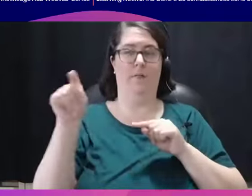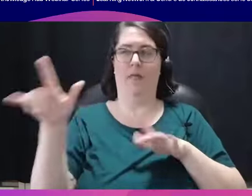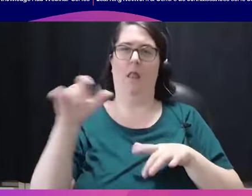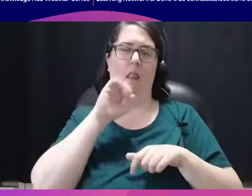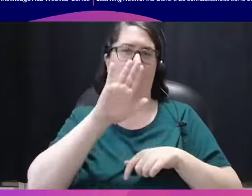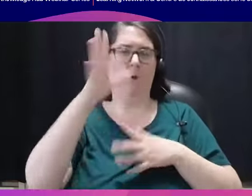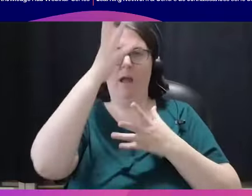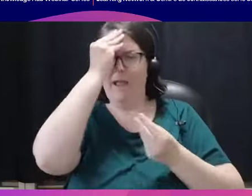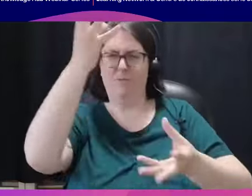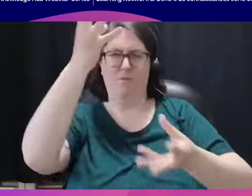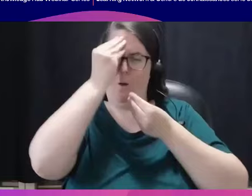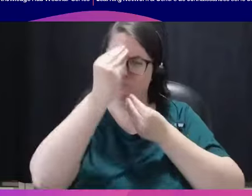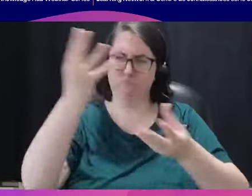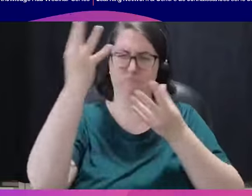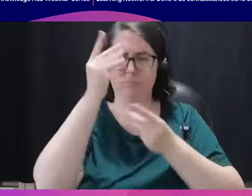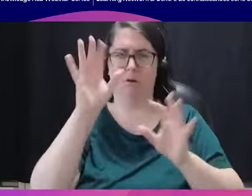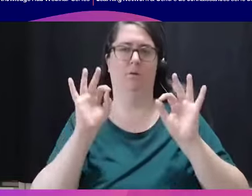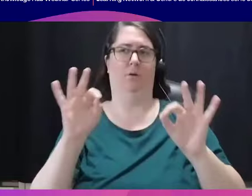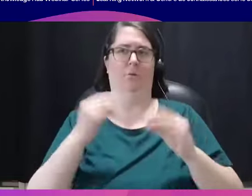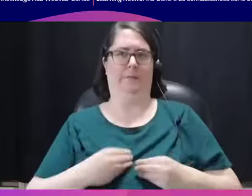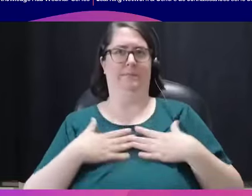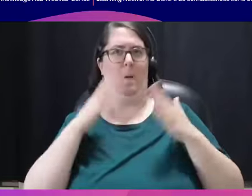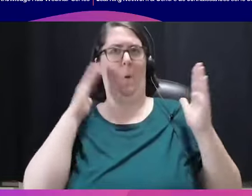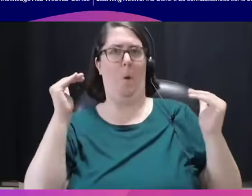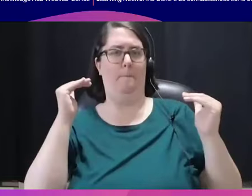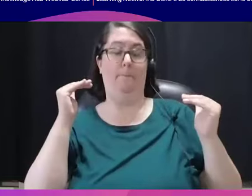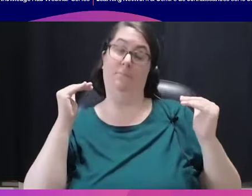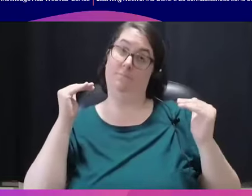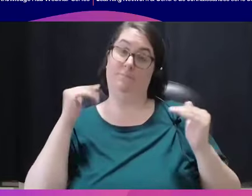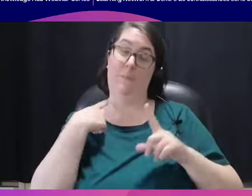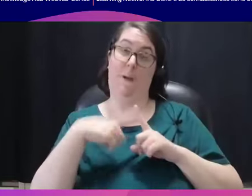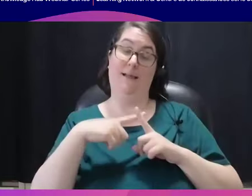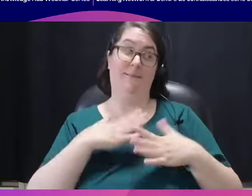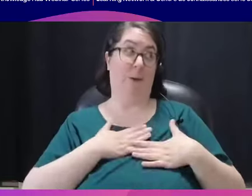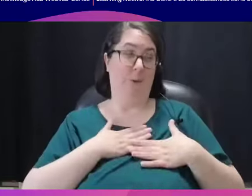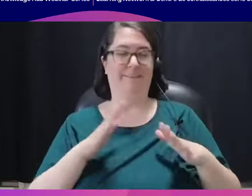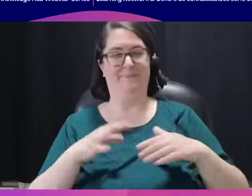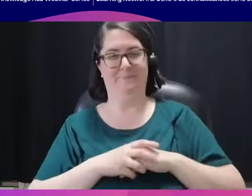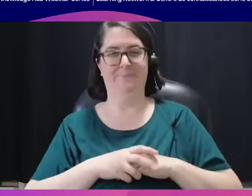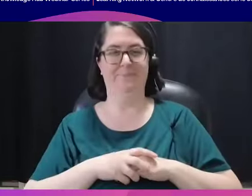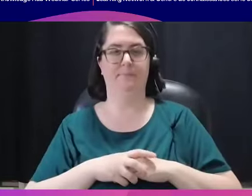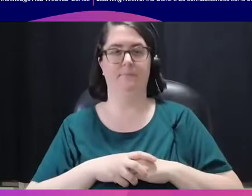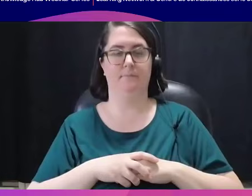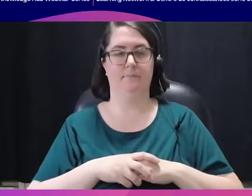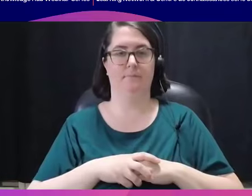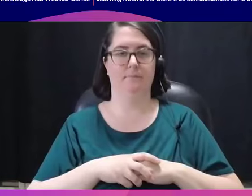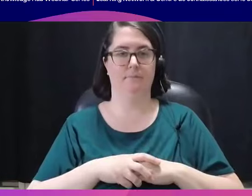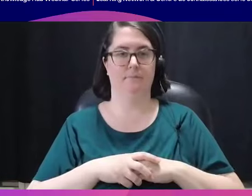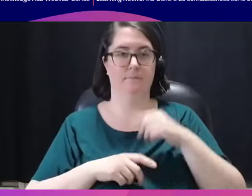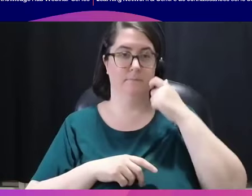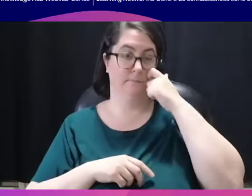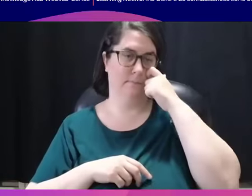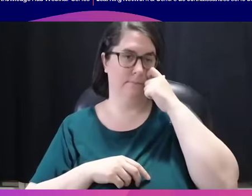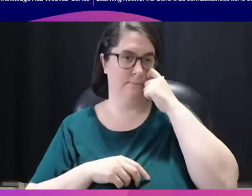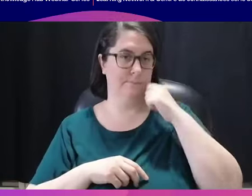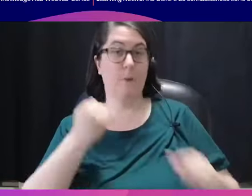your presentations were and actually how they inspire hope, which is something nice for us to walk away from with today. If you haven't had a